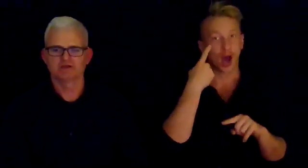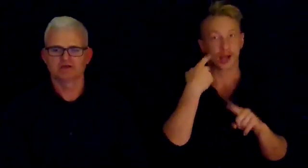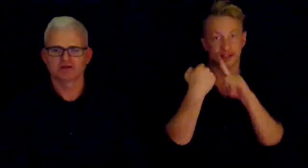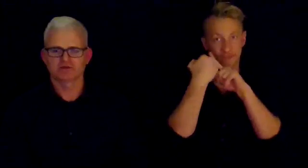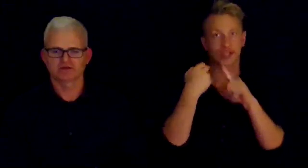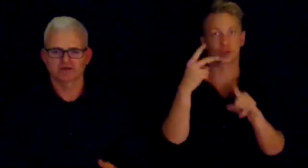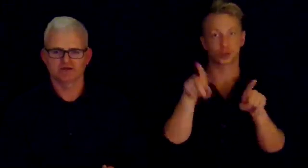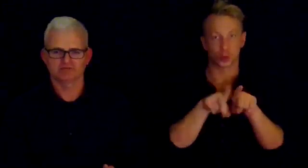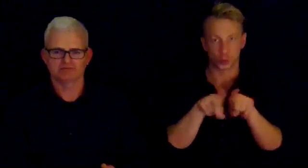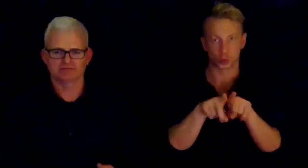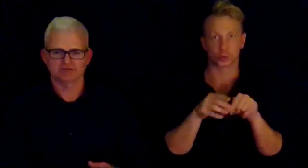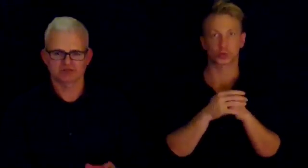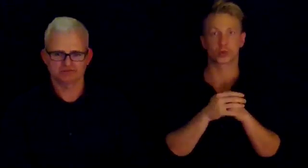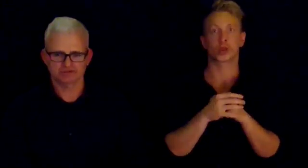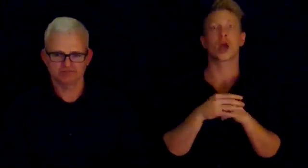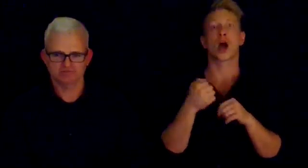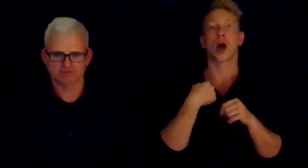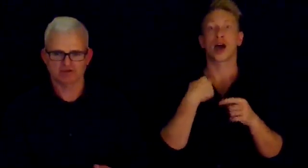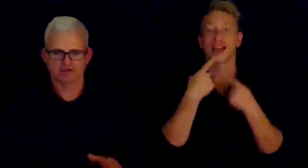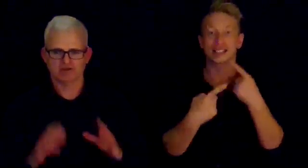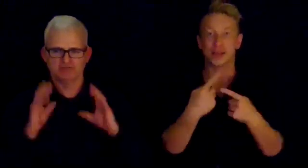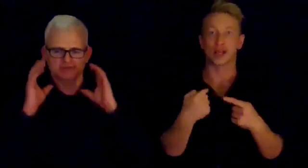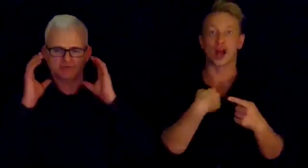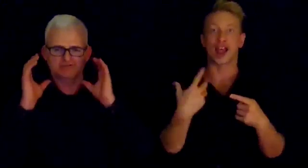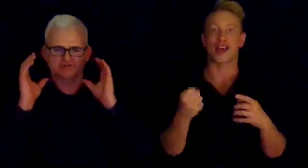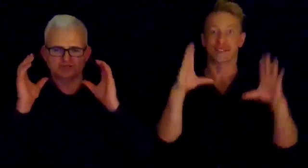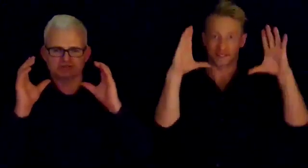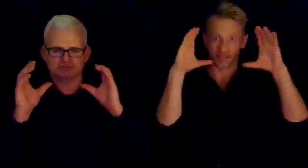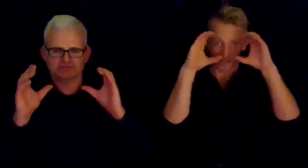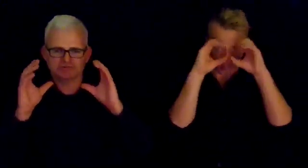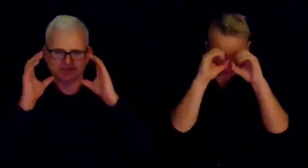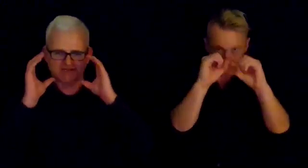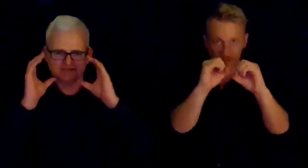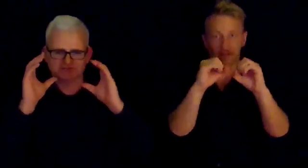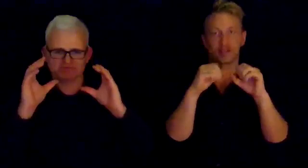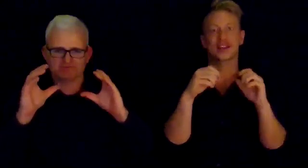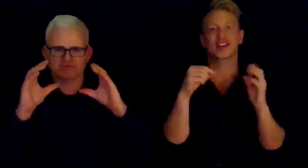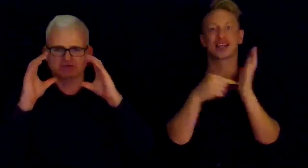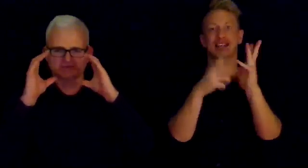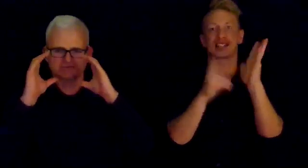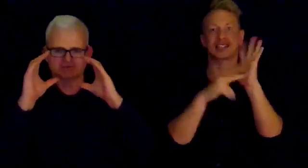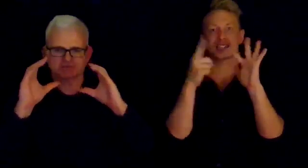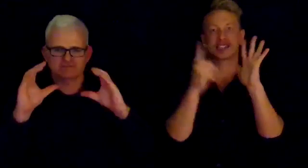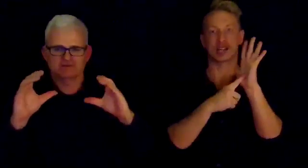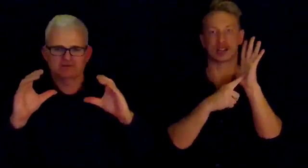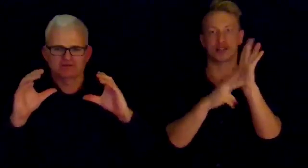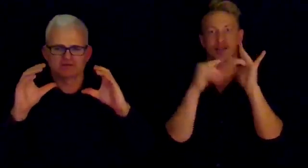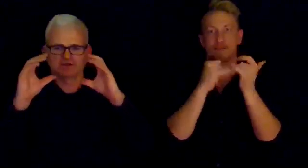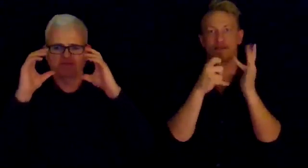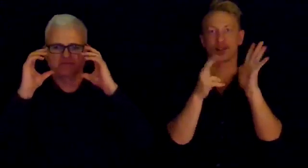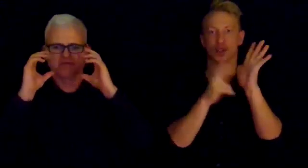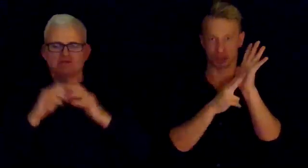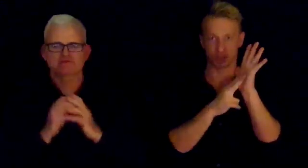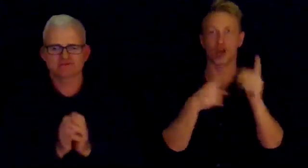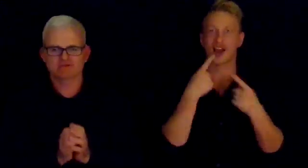explained that I have tunnel vision. So I gave them a demonstration with my hands of how much I could see.